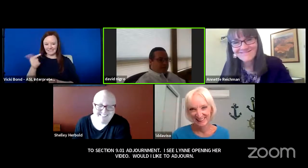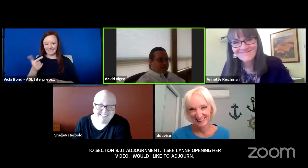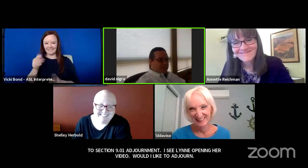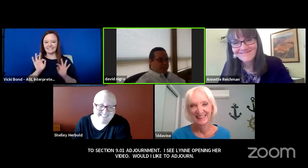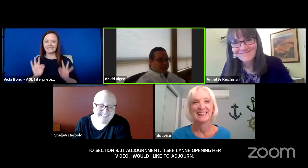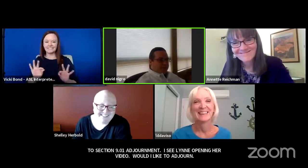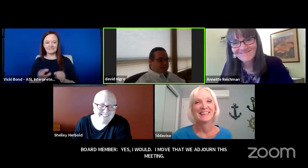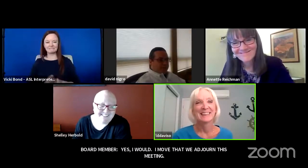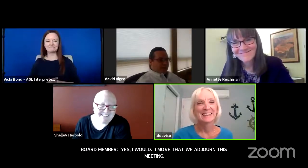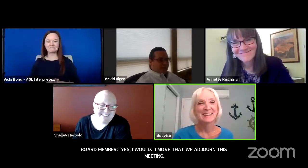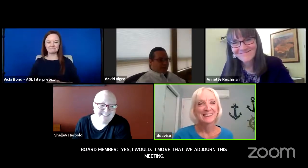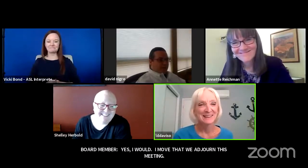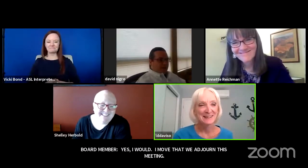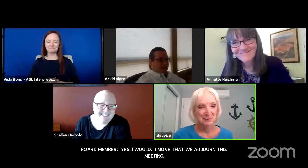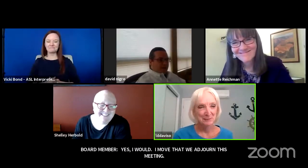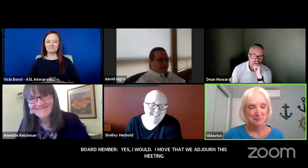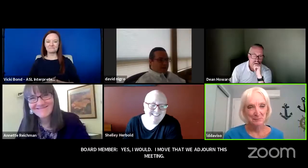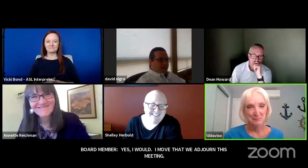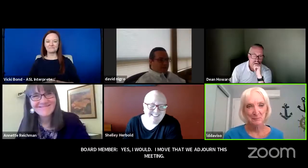seconding.